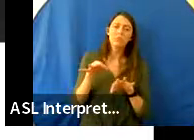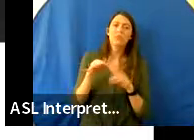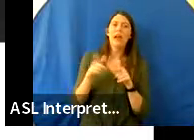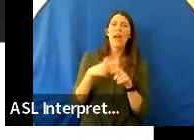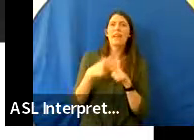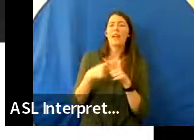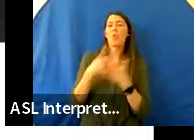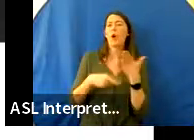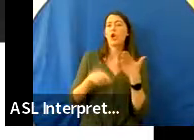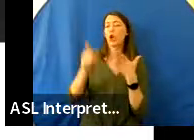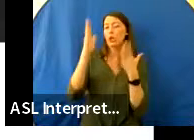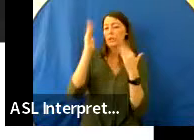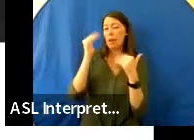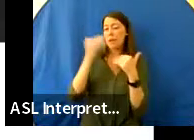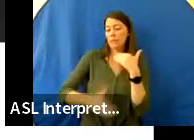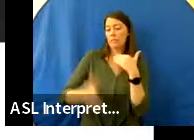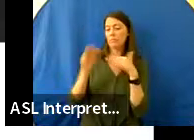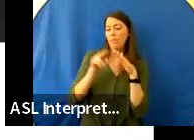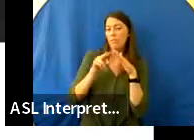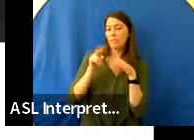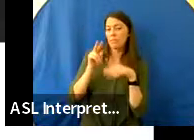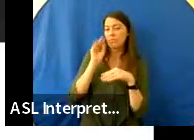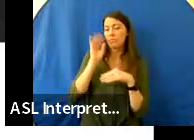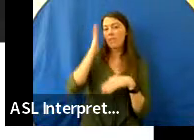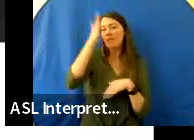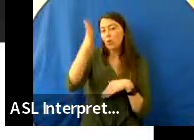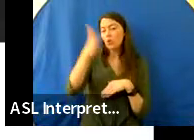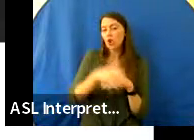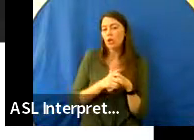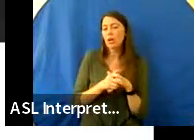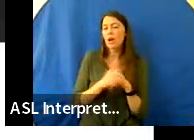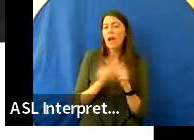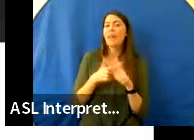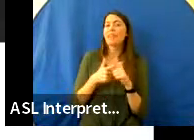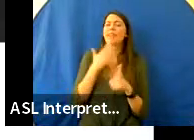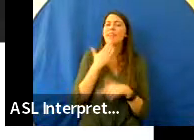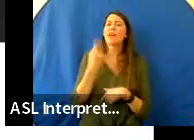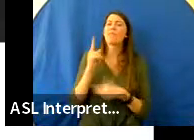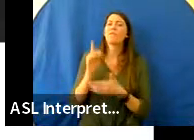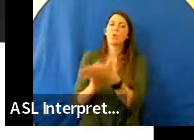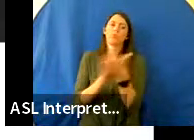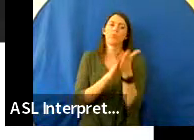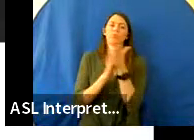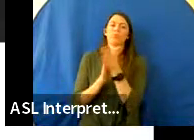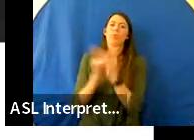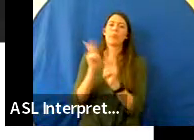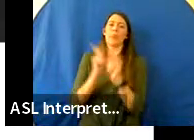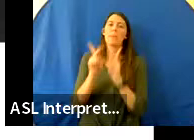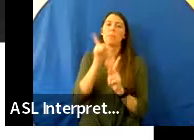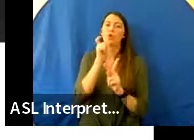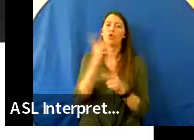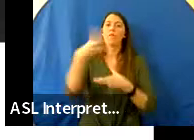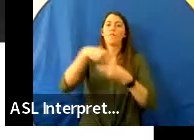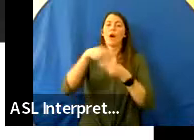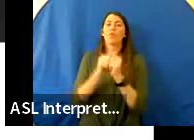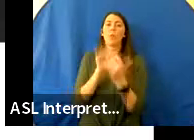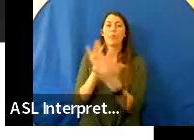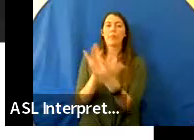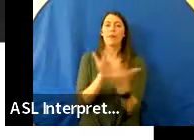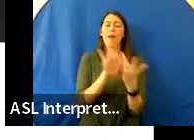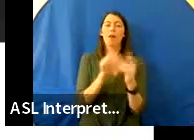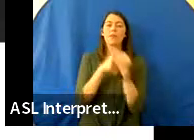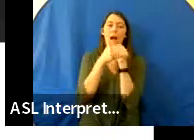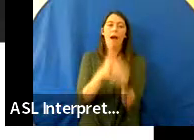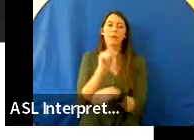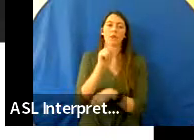think, to all of the folks that have been part of the contact tracing process up until now, and